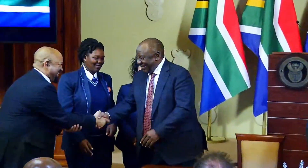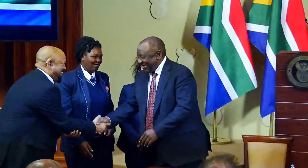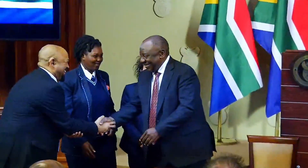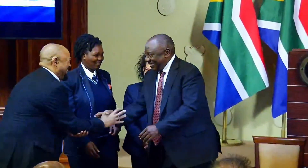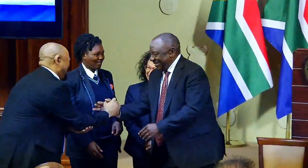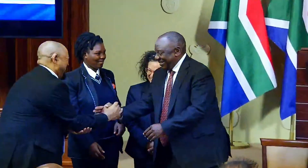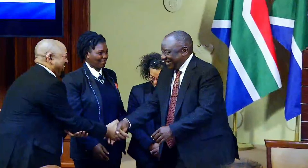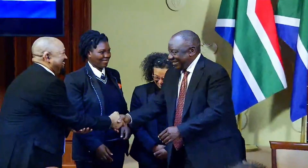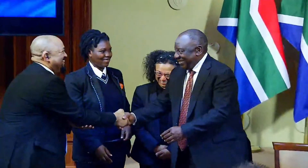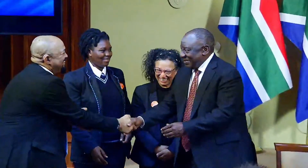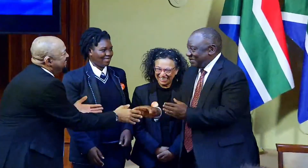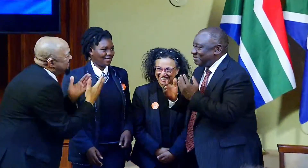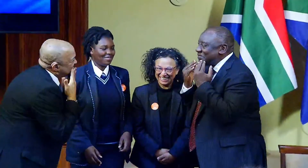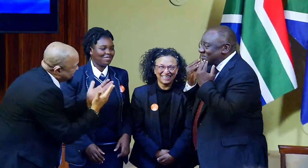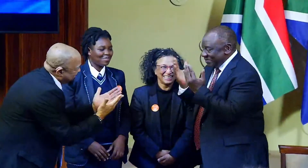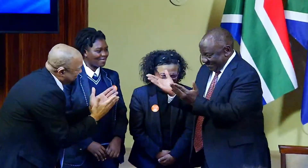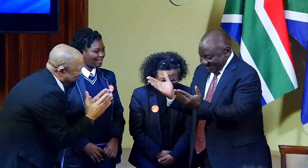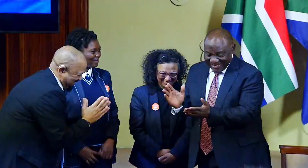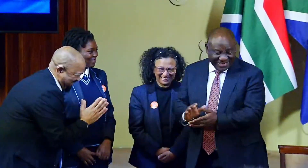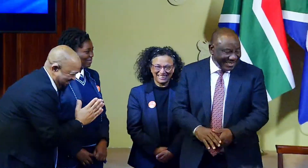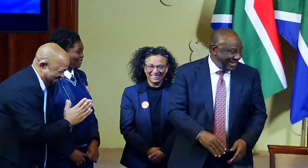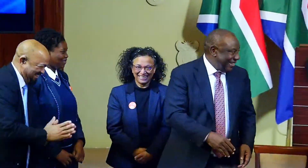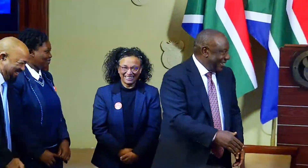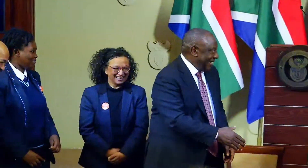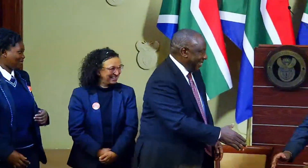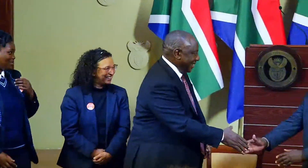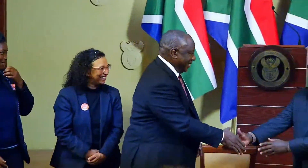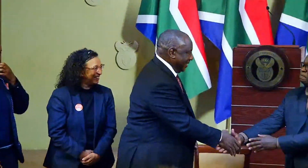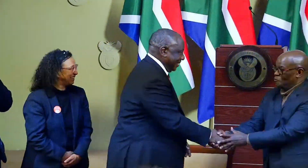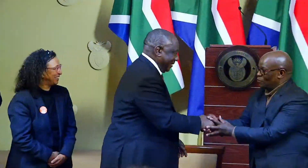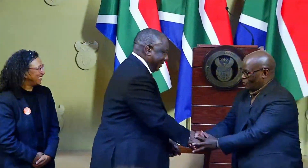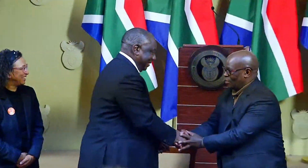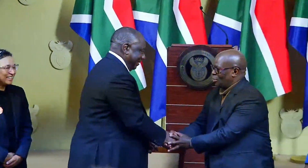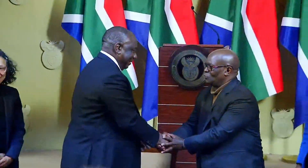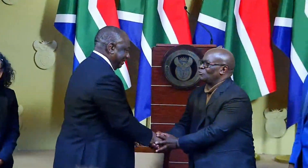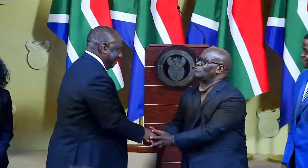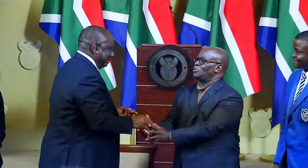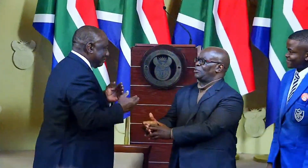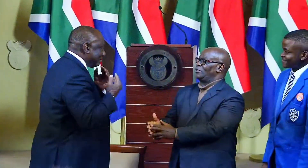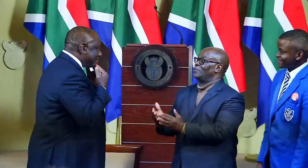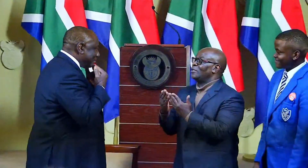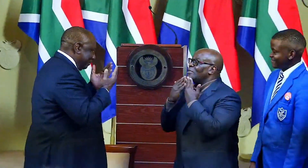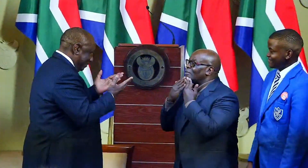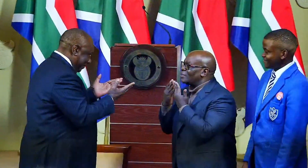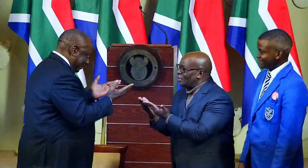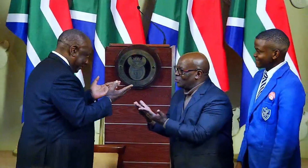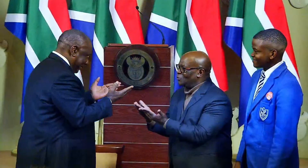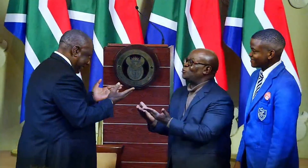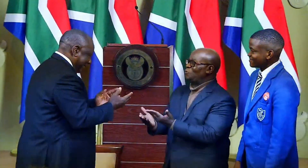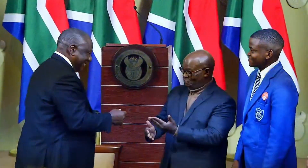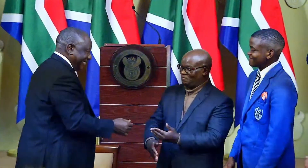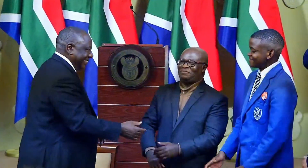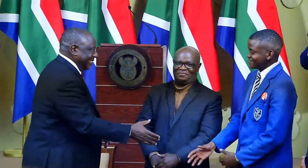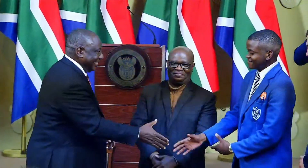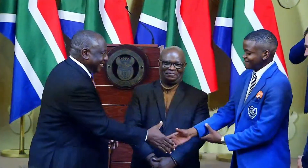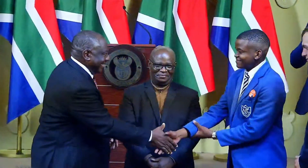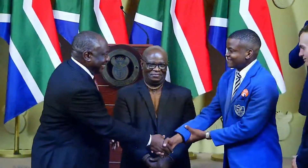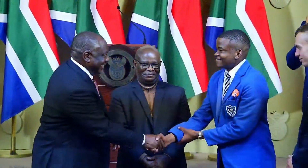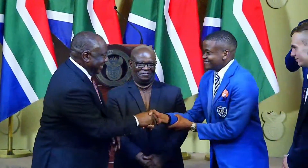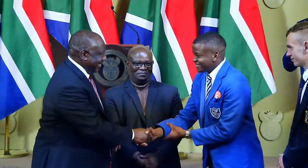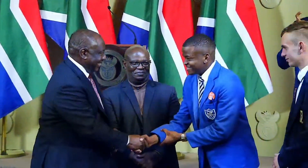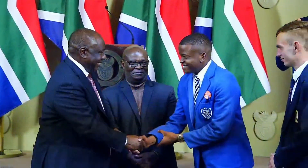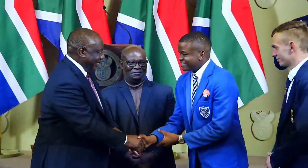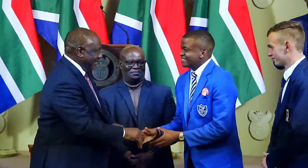is a family photo, which will be taken outside at the Women's Monument, and would like